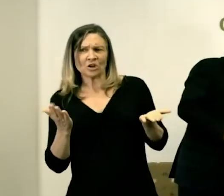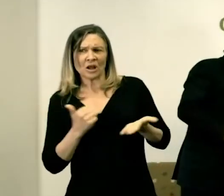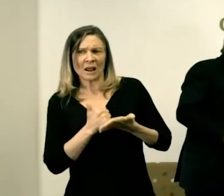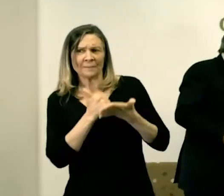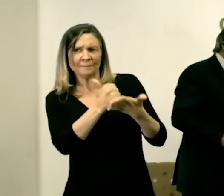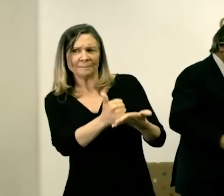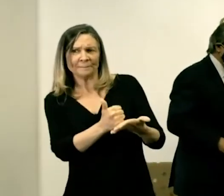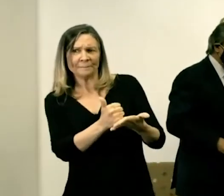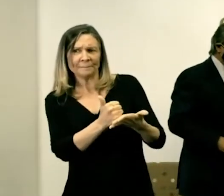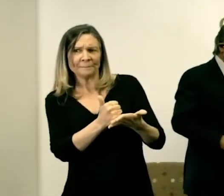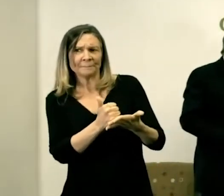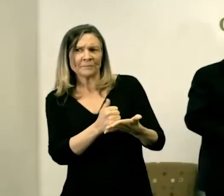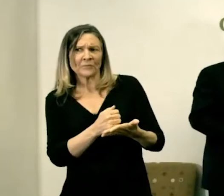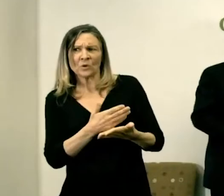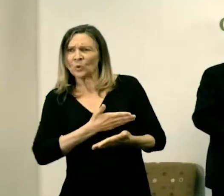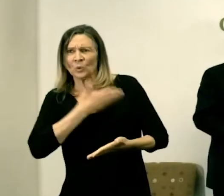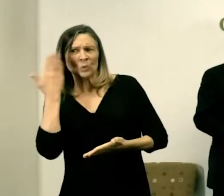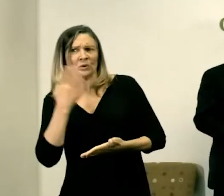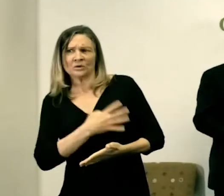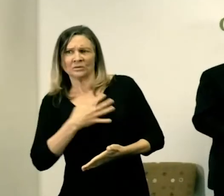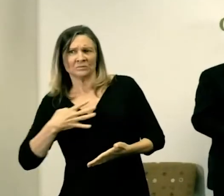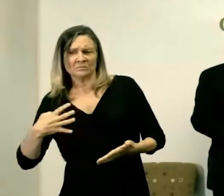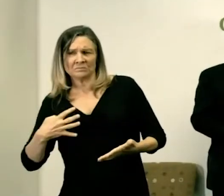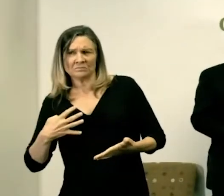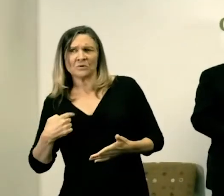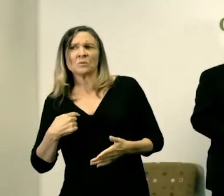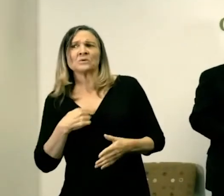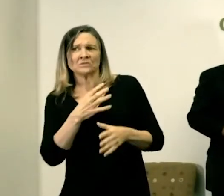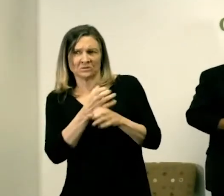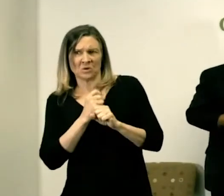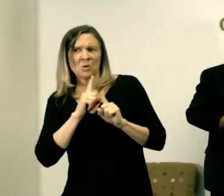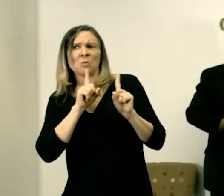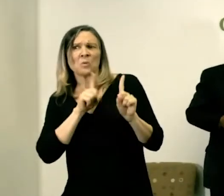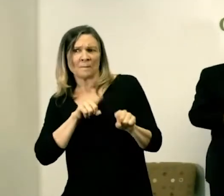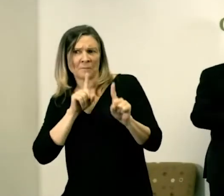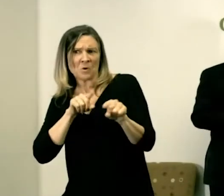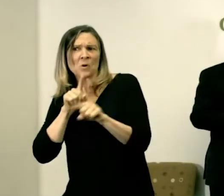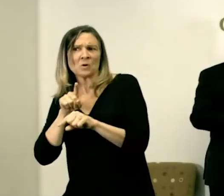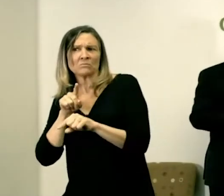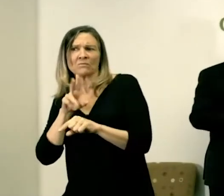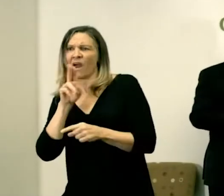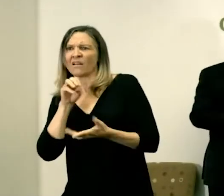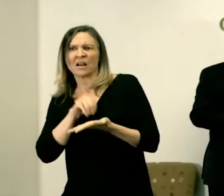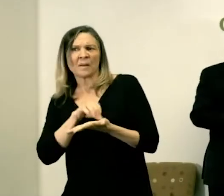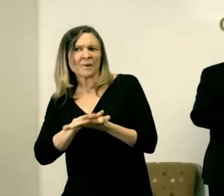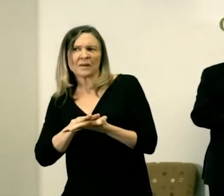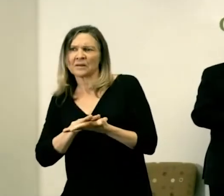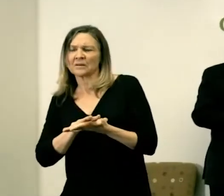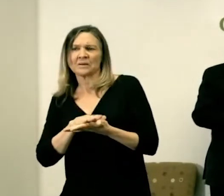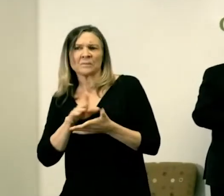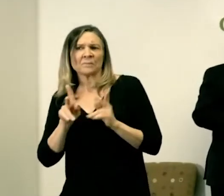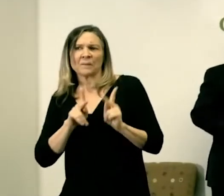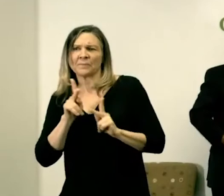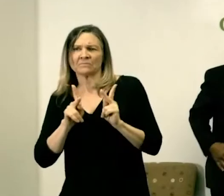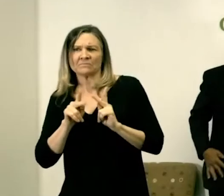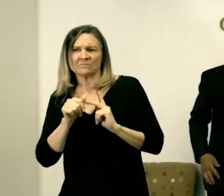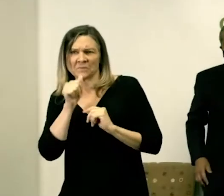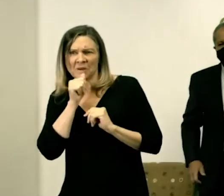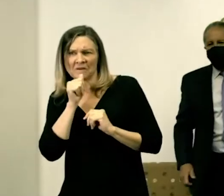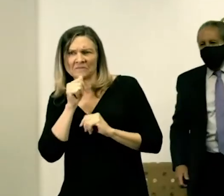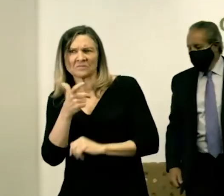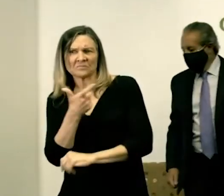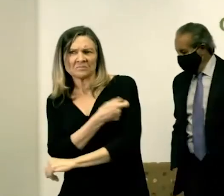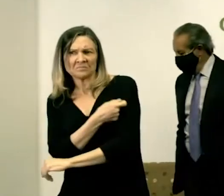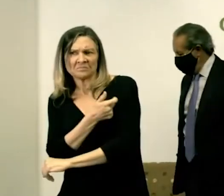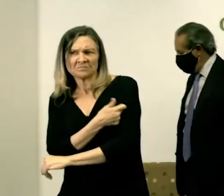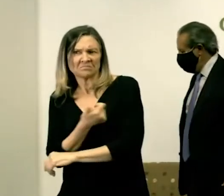community. But we did get reports of undocumented folks going to the private sector to be vaccinated, only to be turned